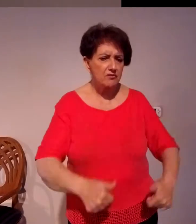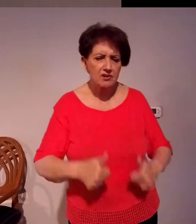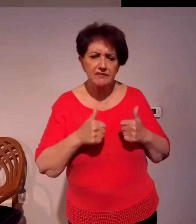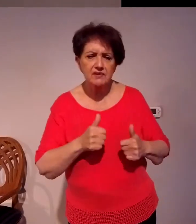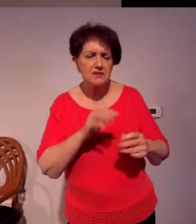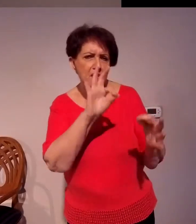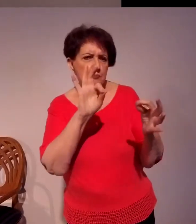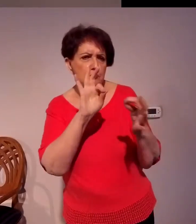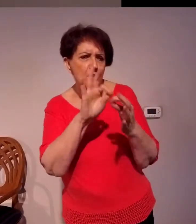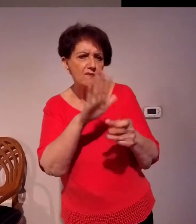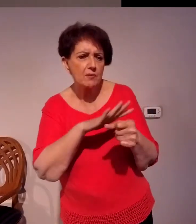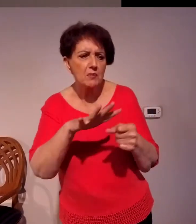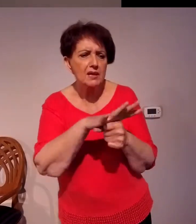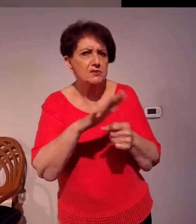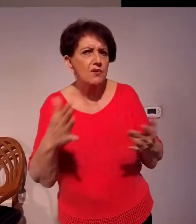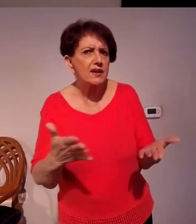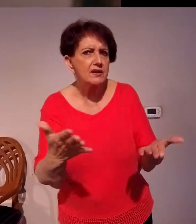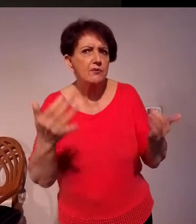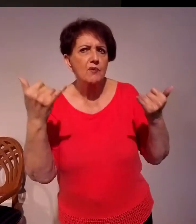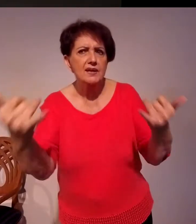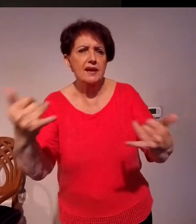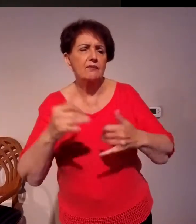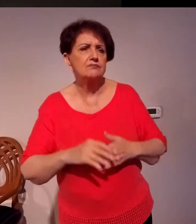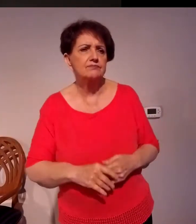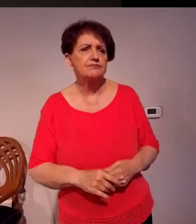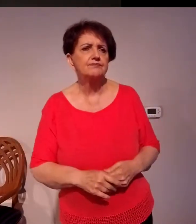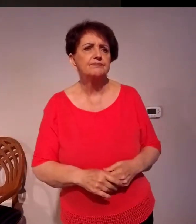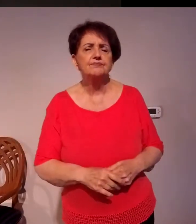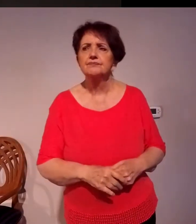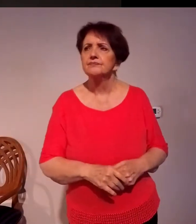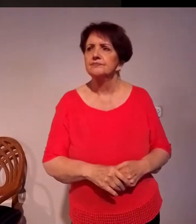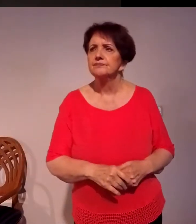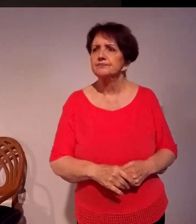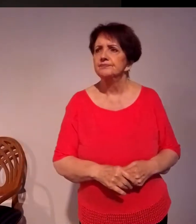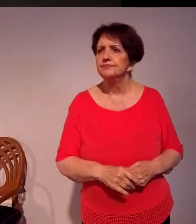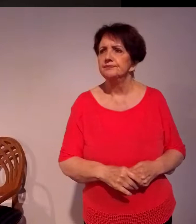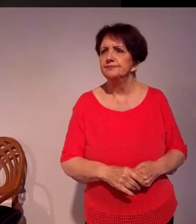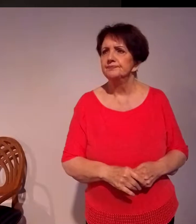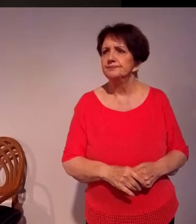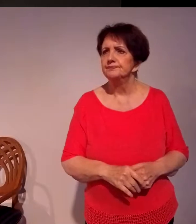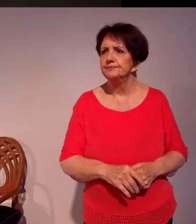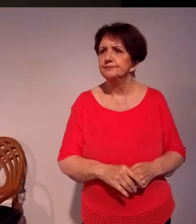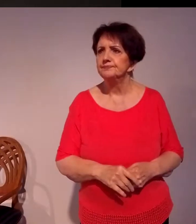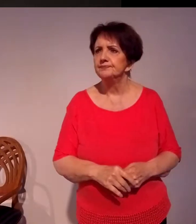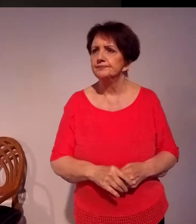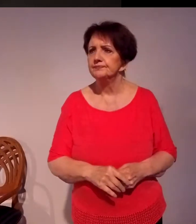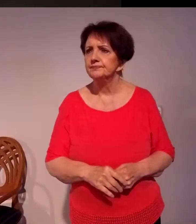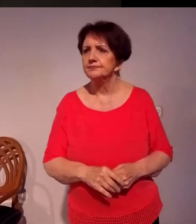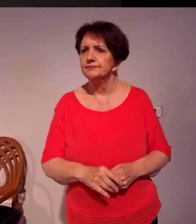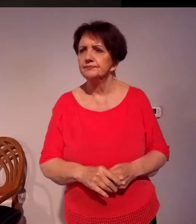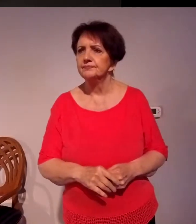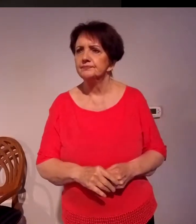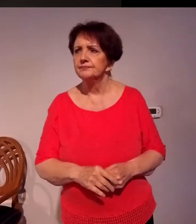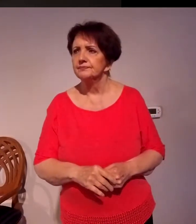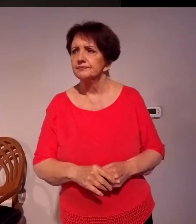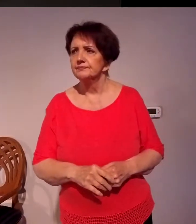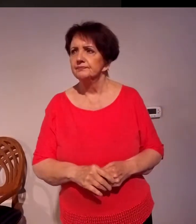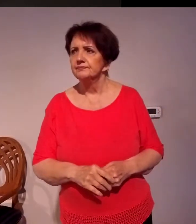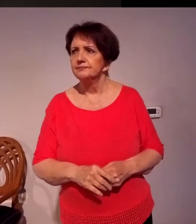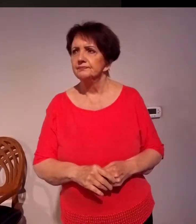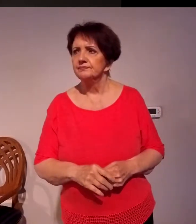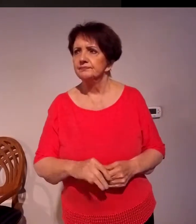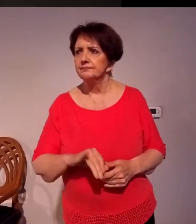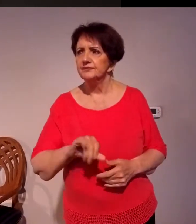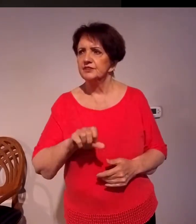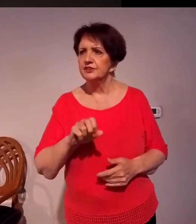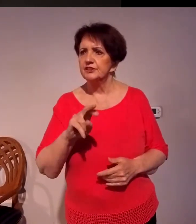Yes. Beautiful. Thank you, Brian. Yay. And so Jean has handed me her card. And